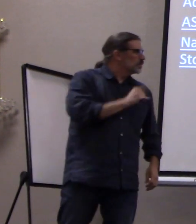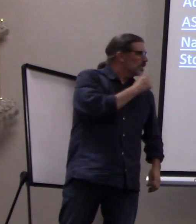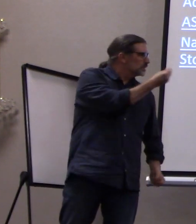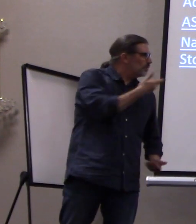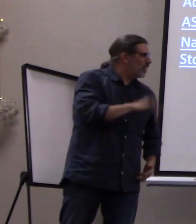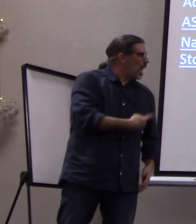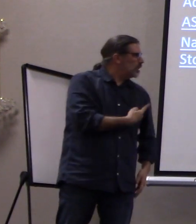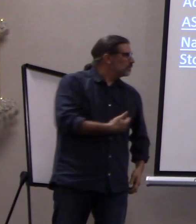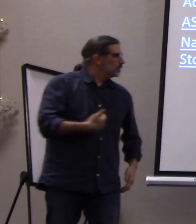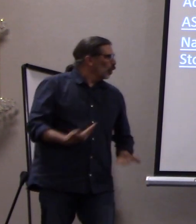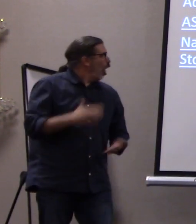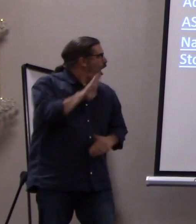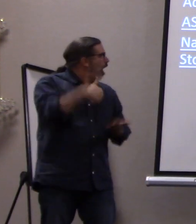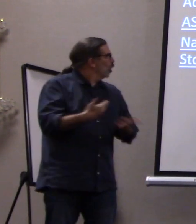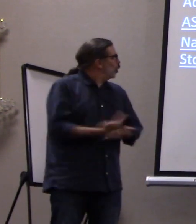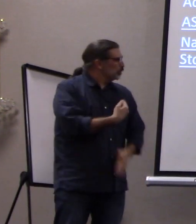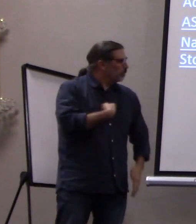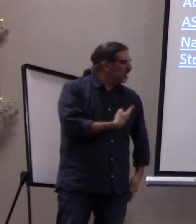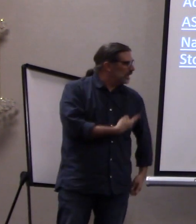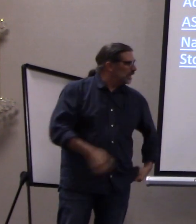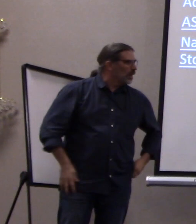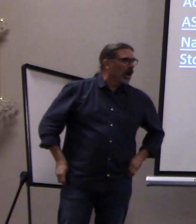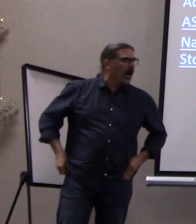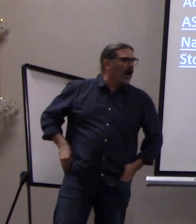Oh. That's the same. You didn't tell me that.